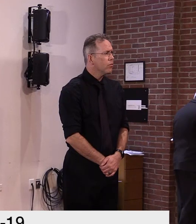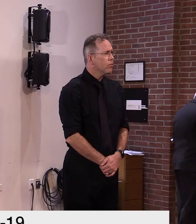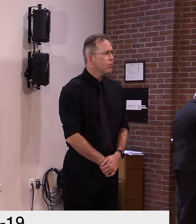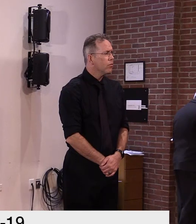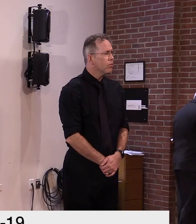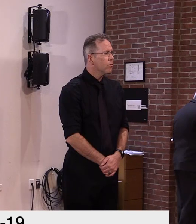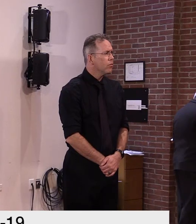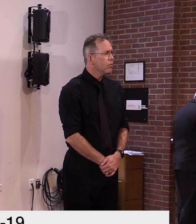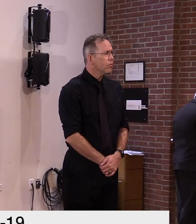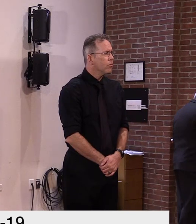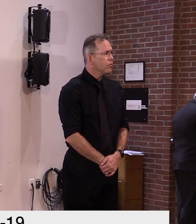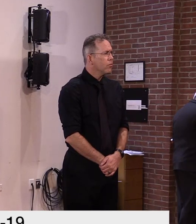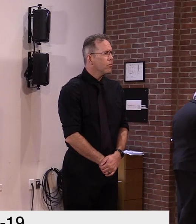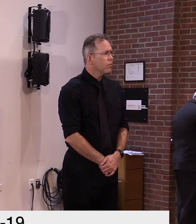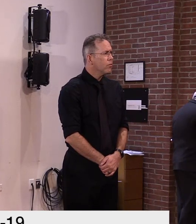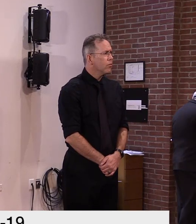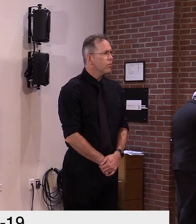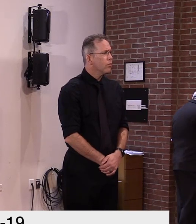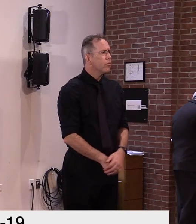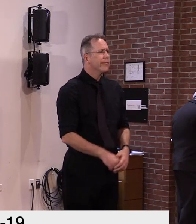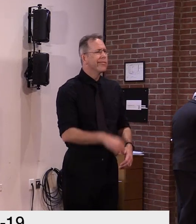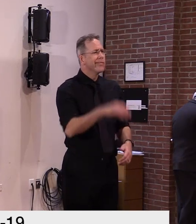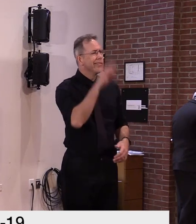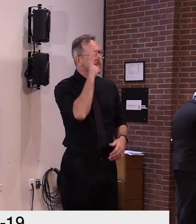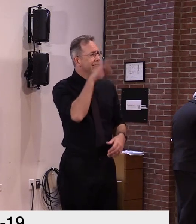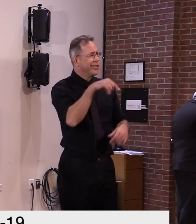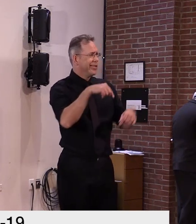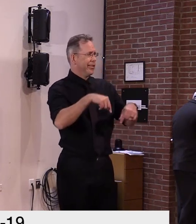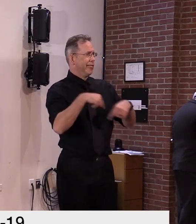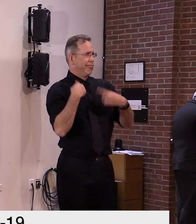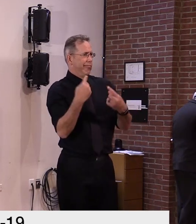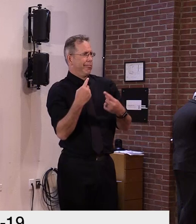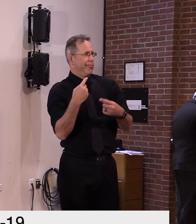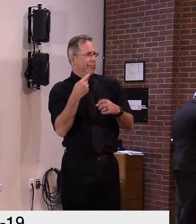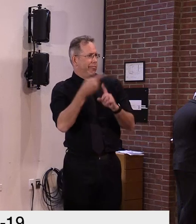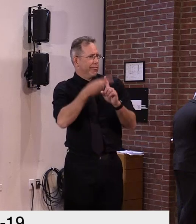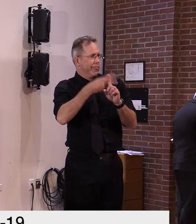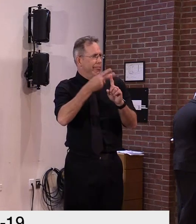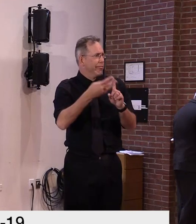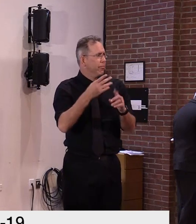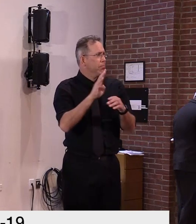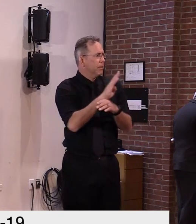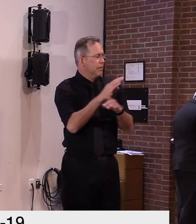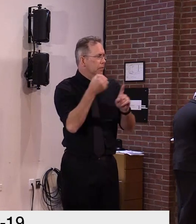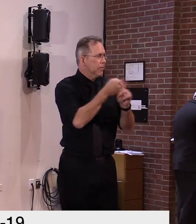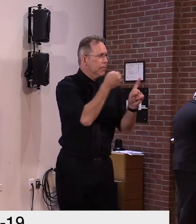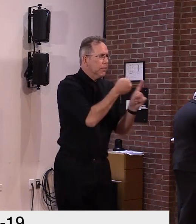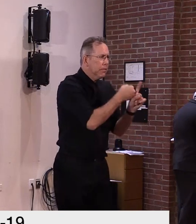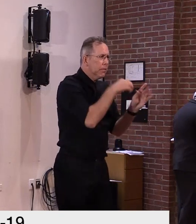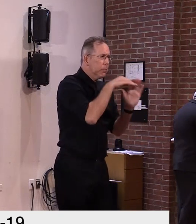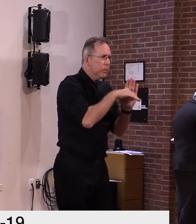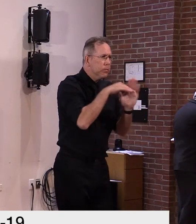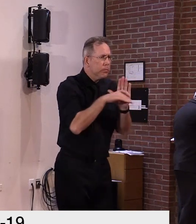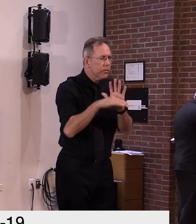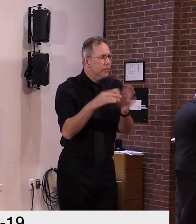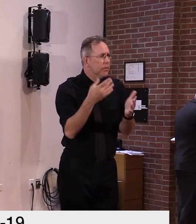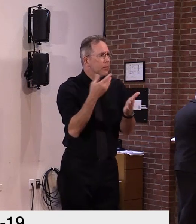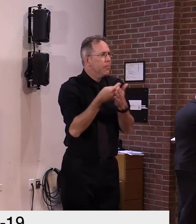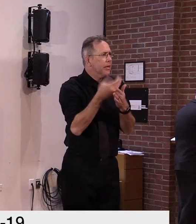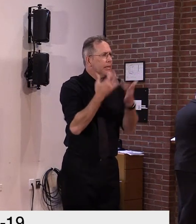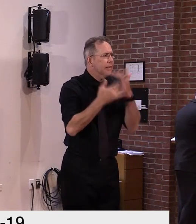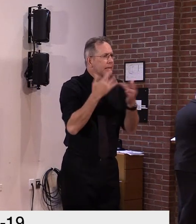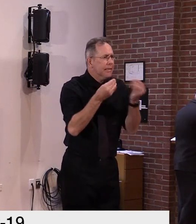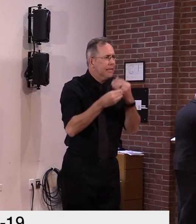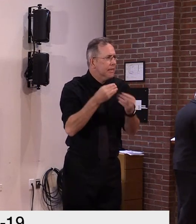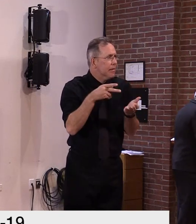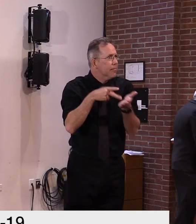year, this next year? Yeah, Ed, both good questions. And we are concerned, obviously, about those